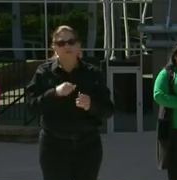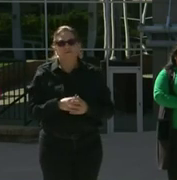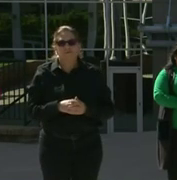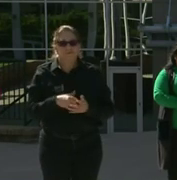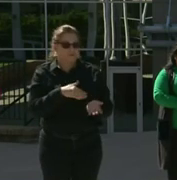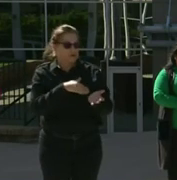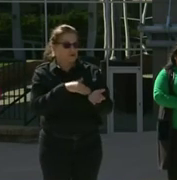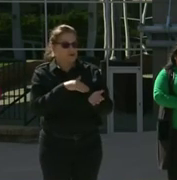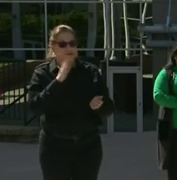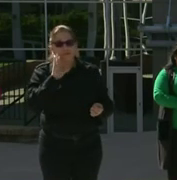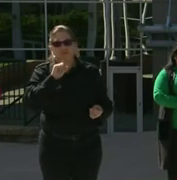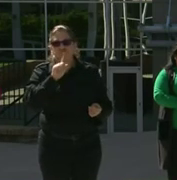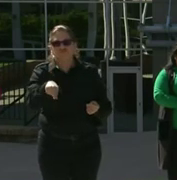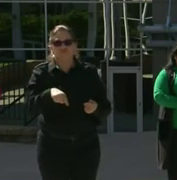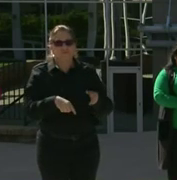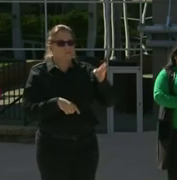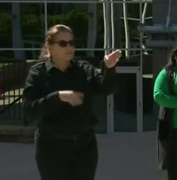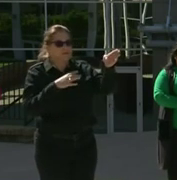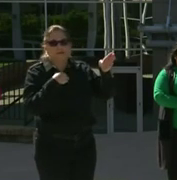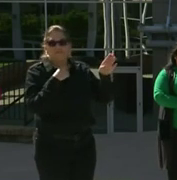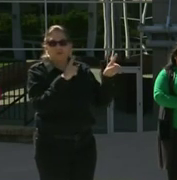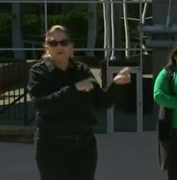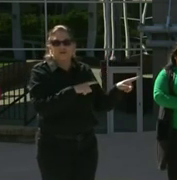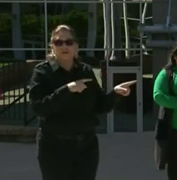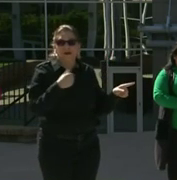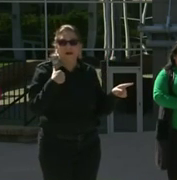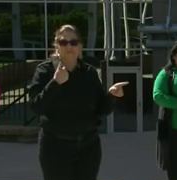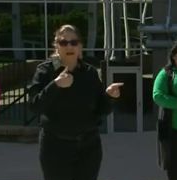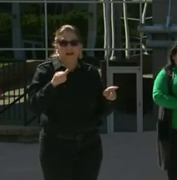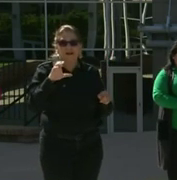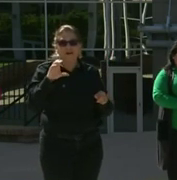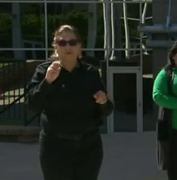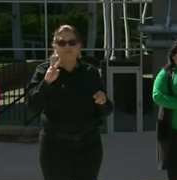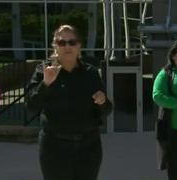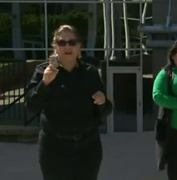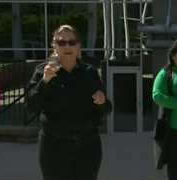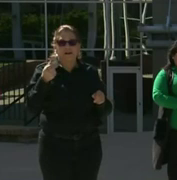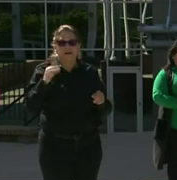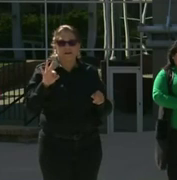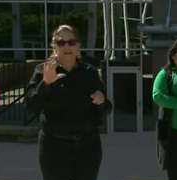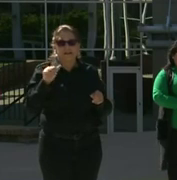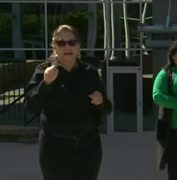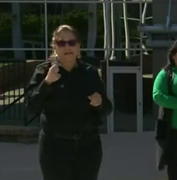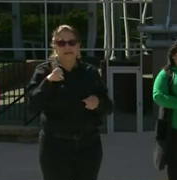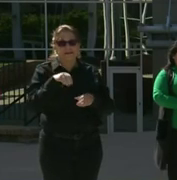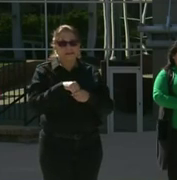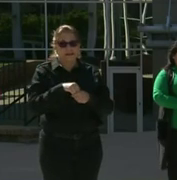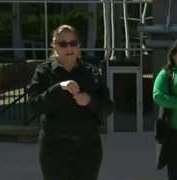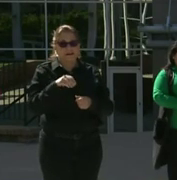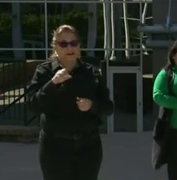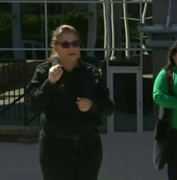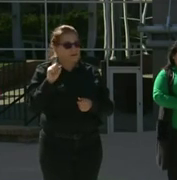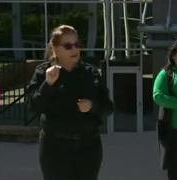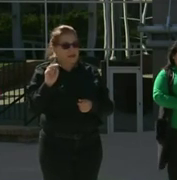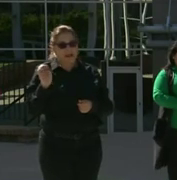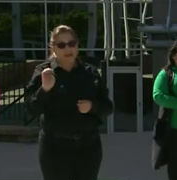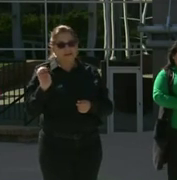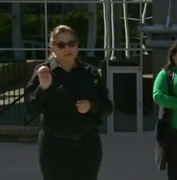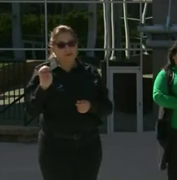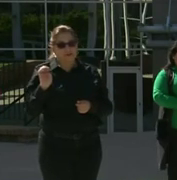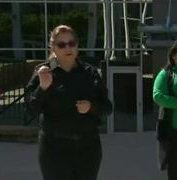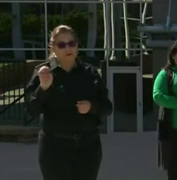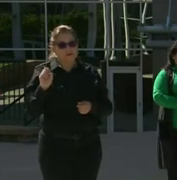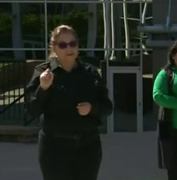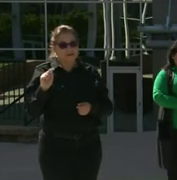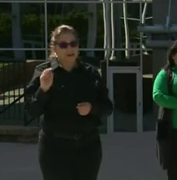Yes. Do we have any COVID-19 cases out of St. Elizabeth? I believe we have, I'll have to get you the